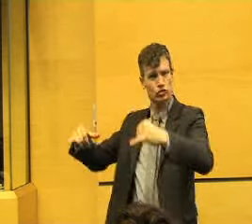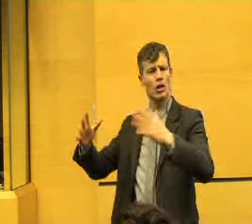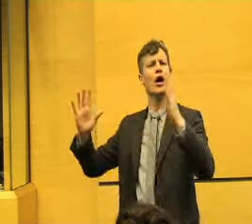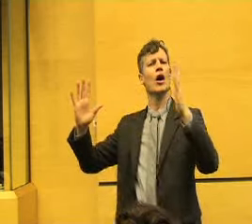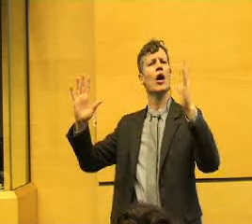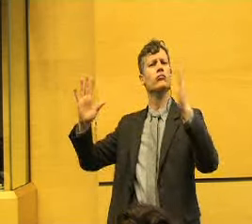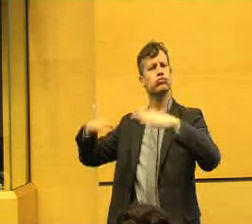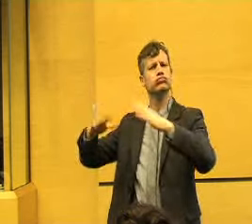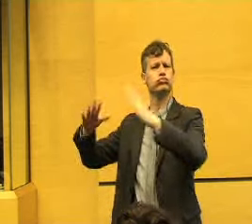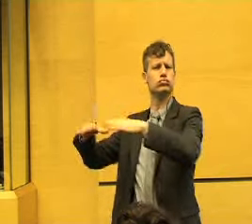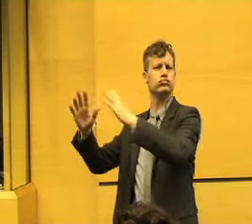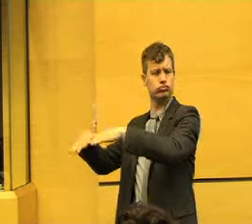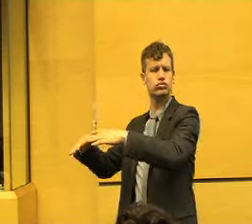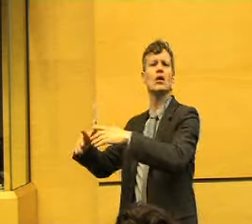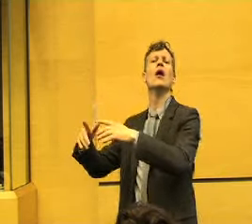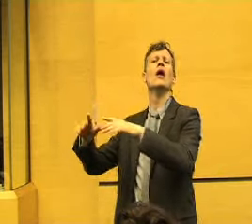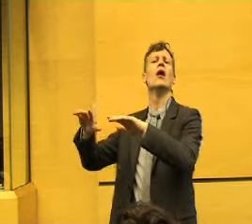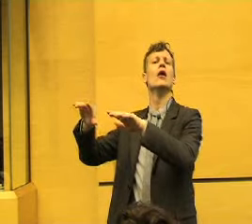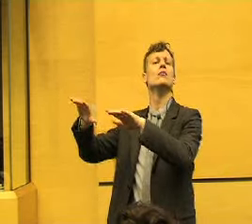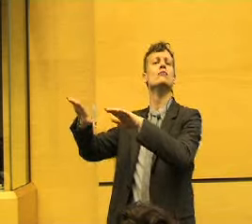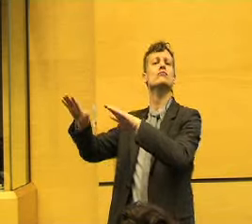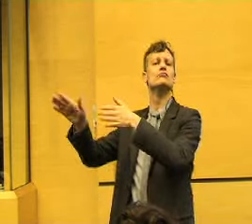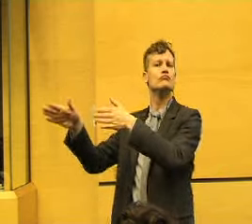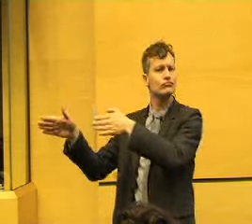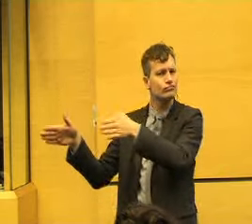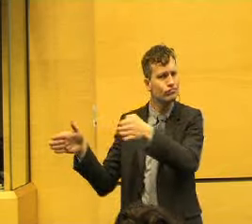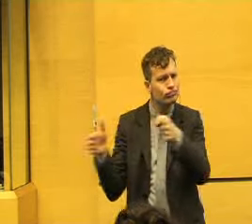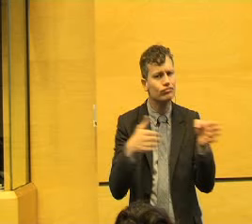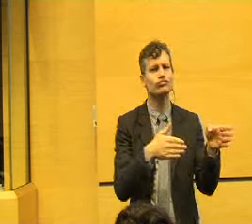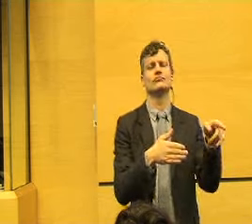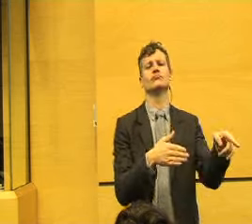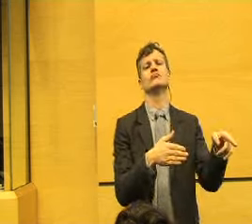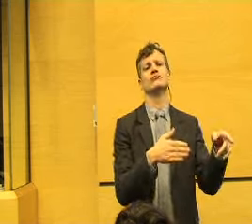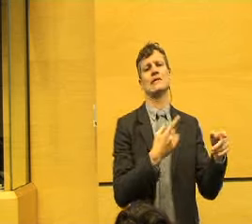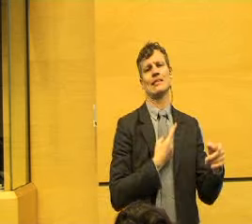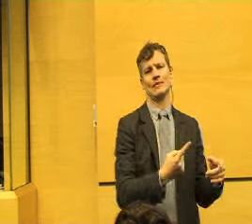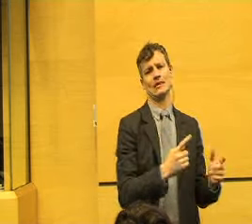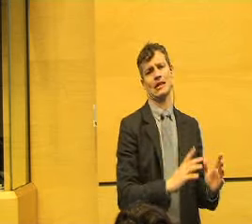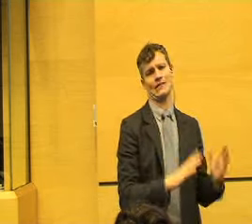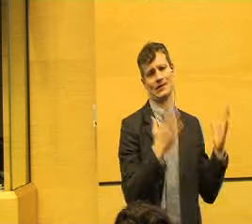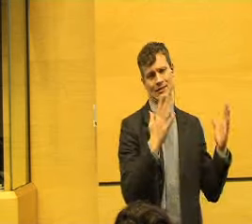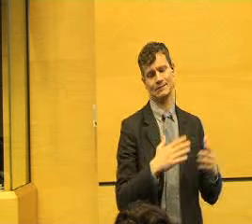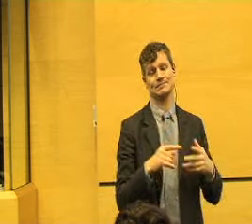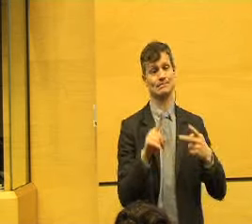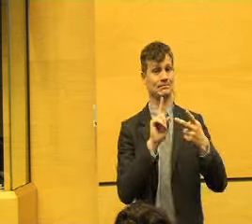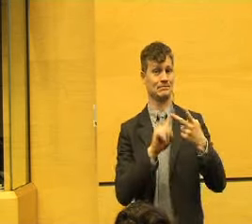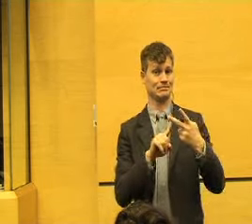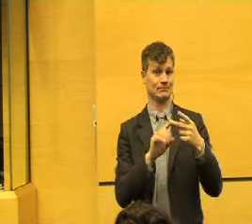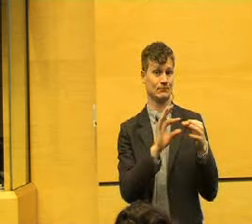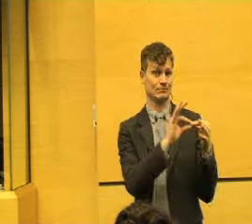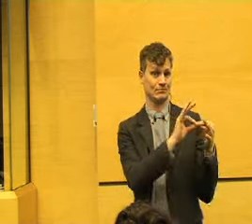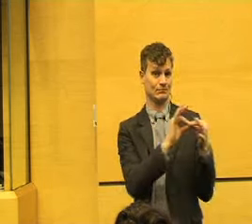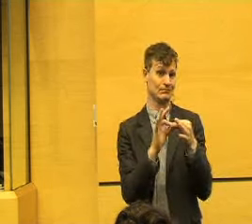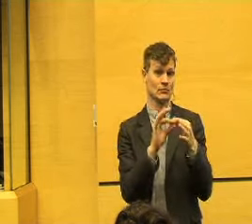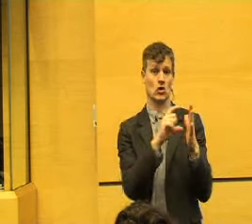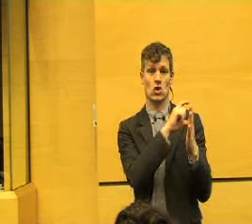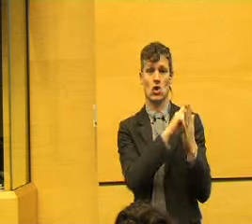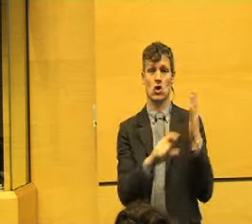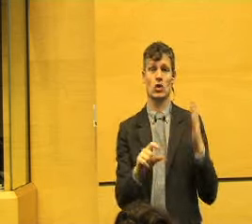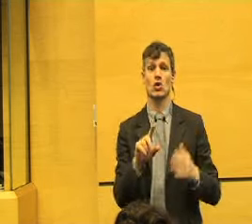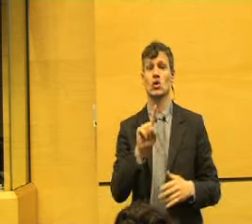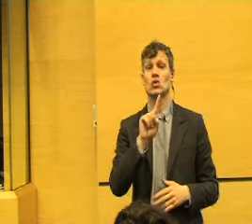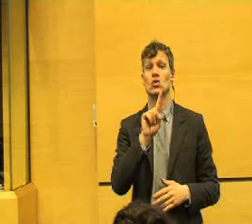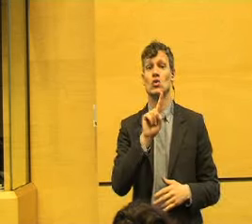question is on Article 24. General education system is still inaccessible for children with disabilities. One